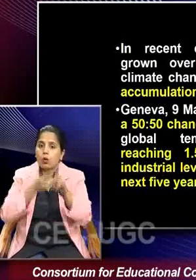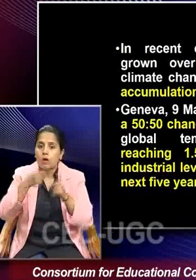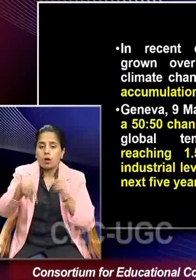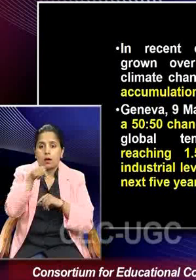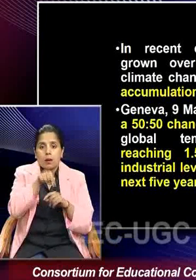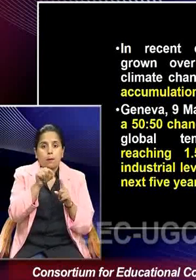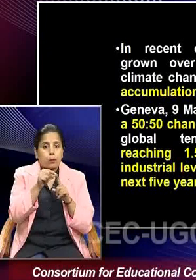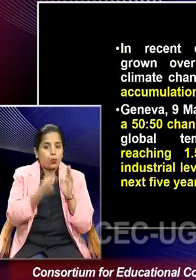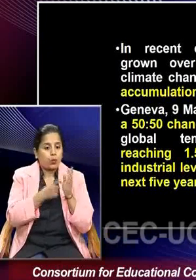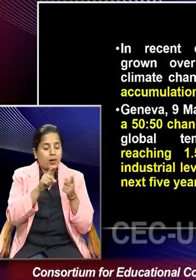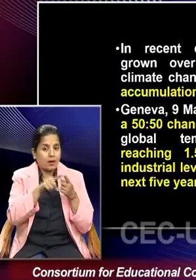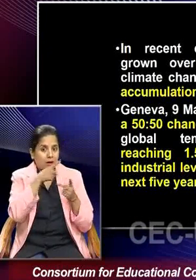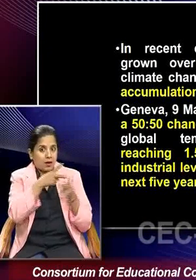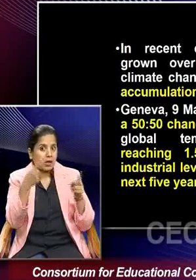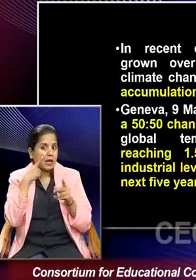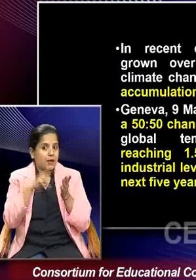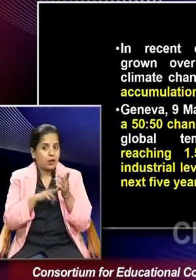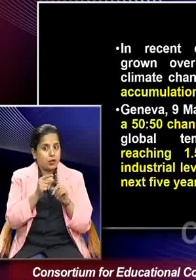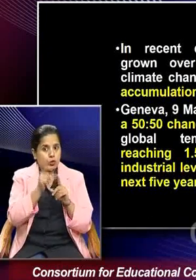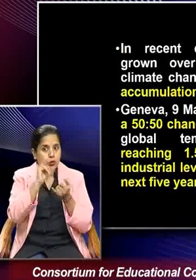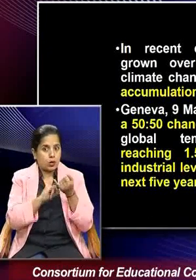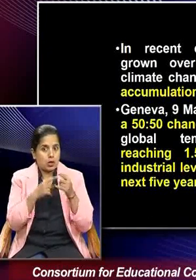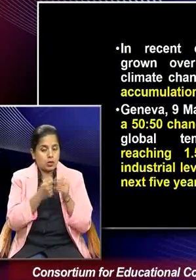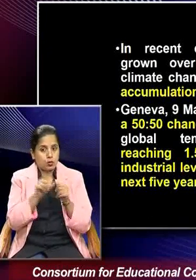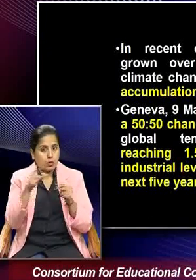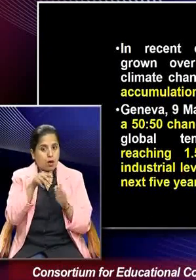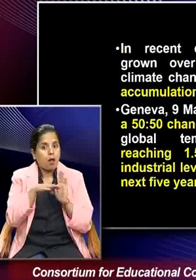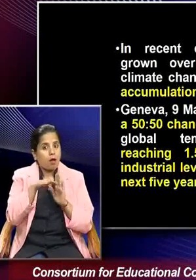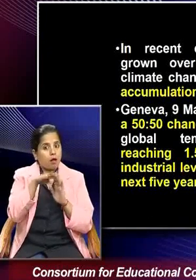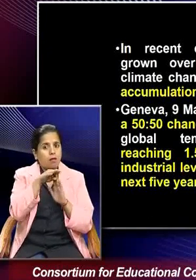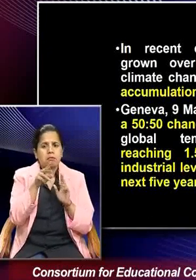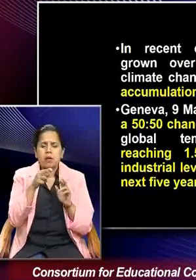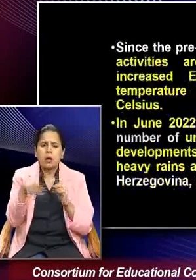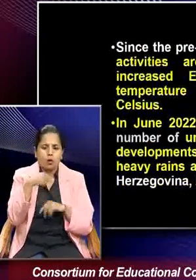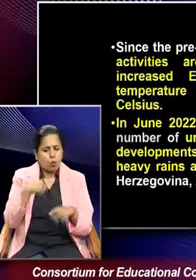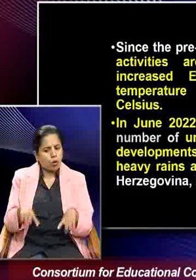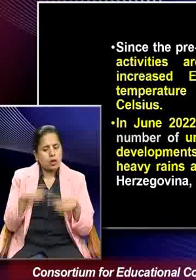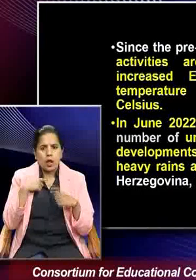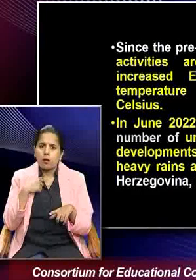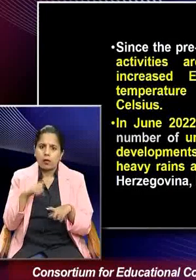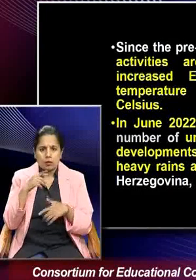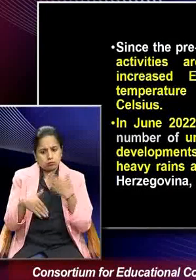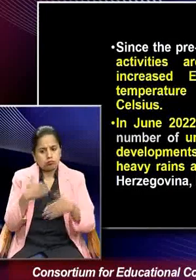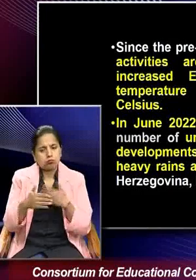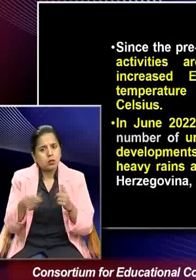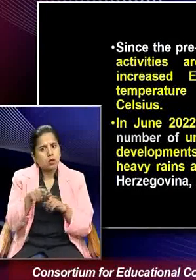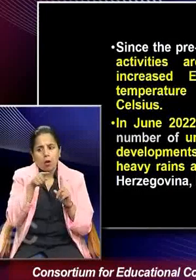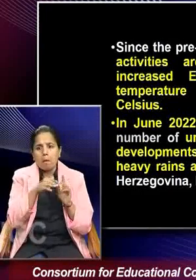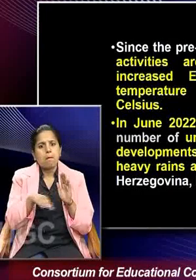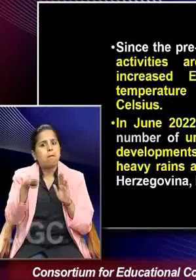level rise. So it means it is all attributed the way we are living our lives. Since